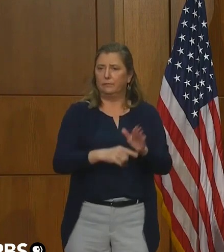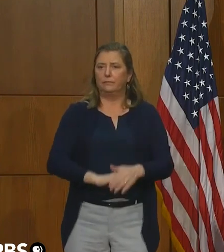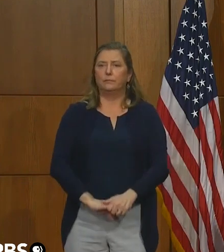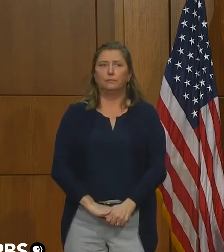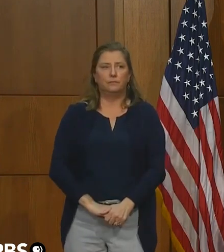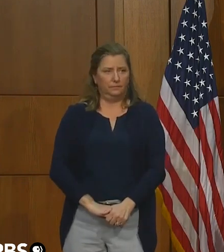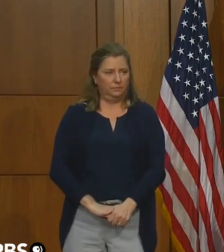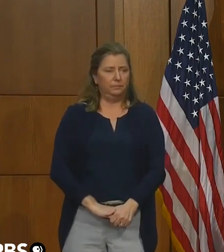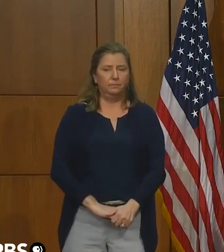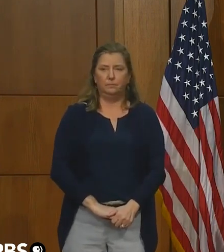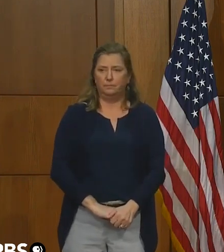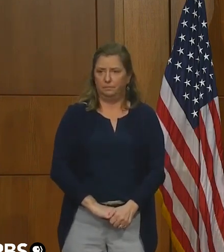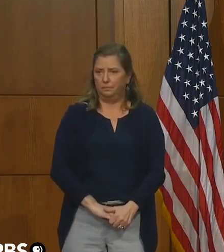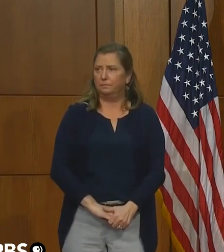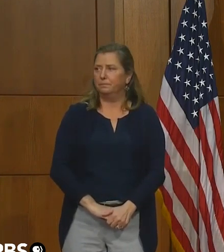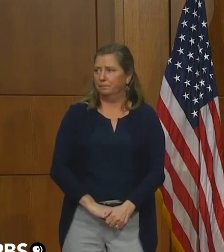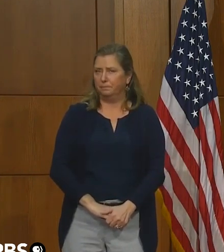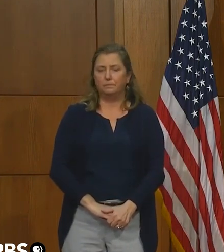available.